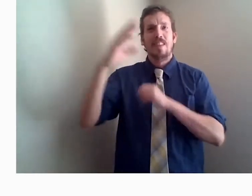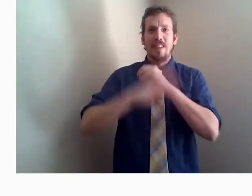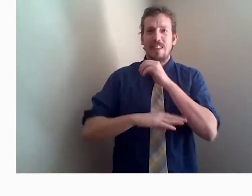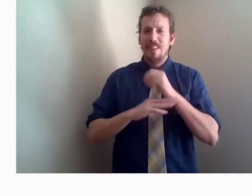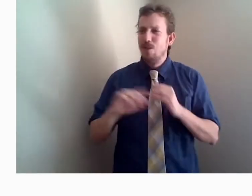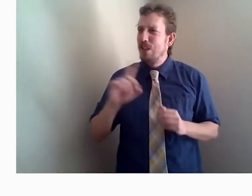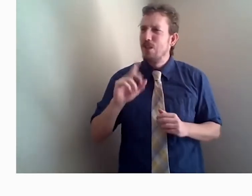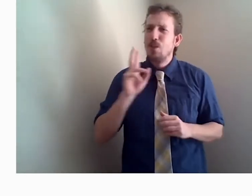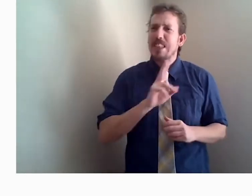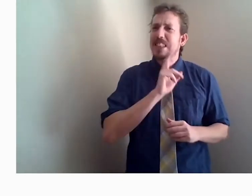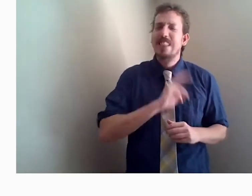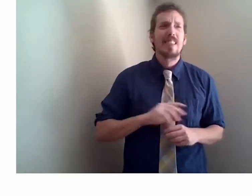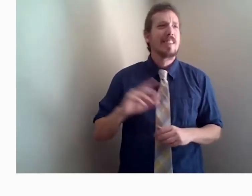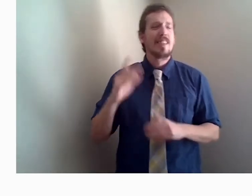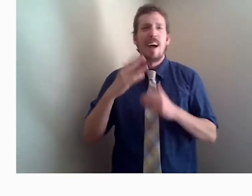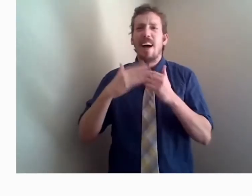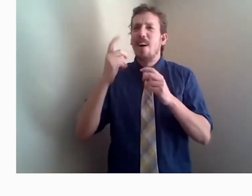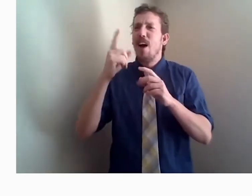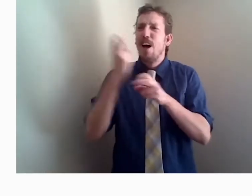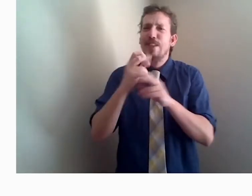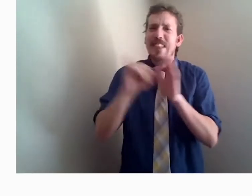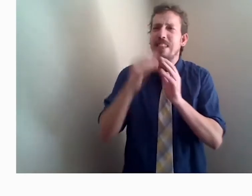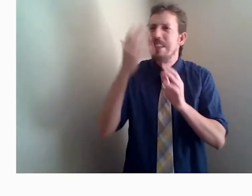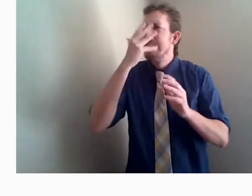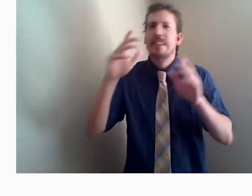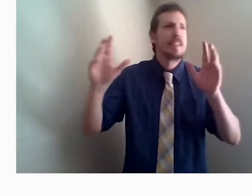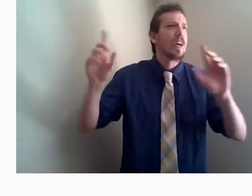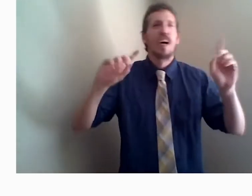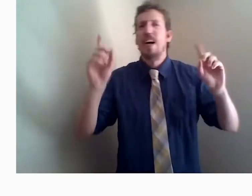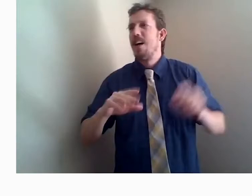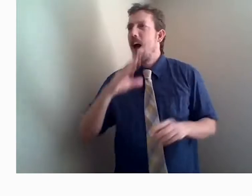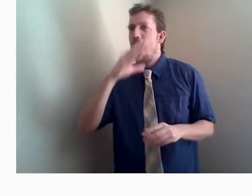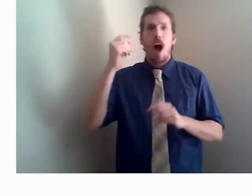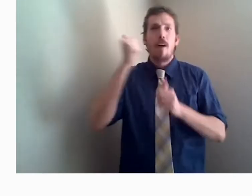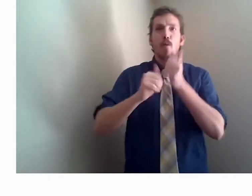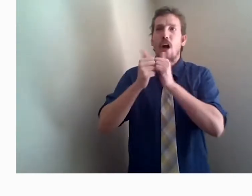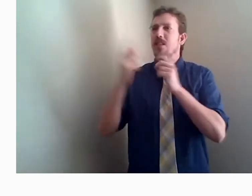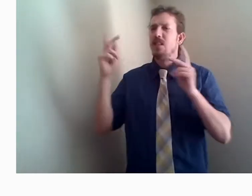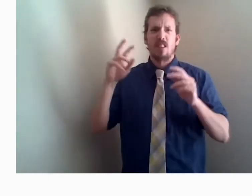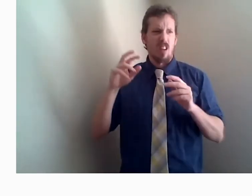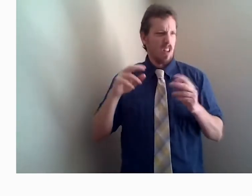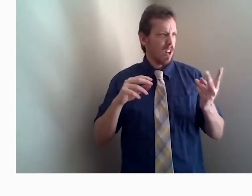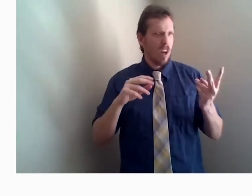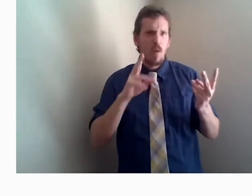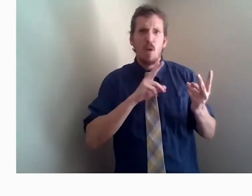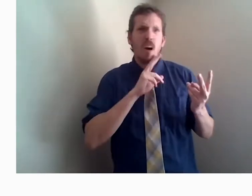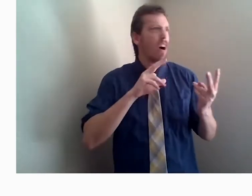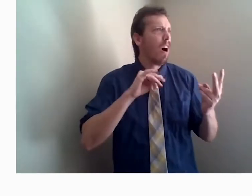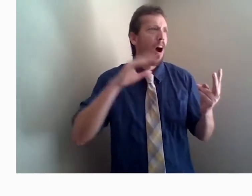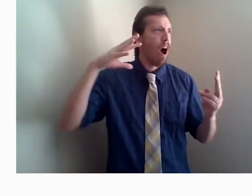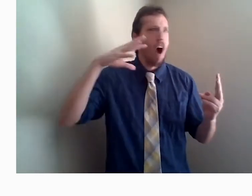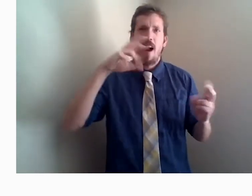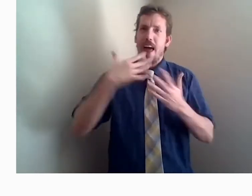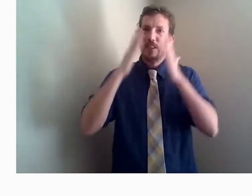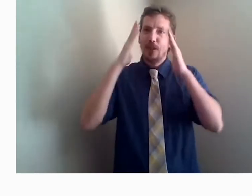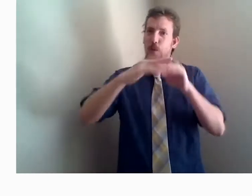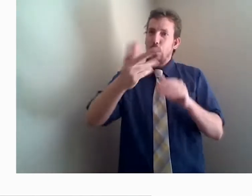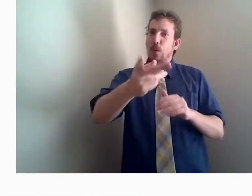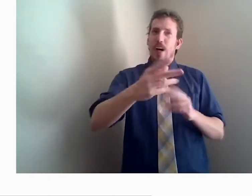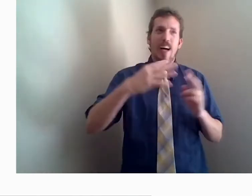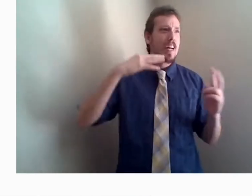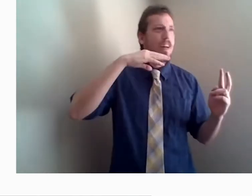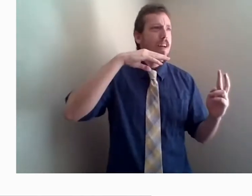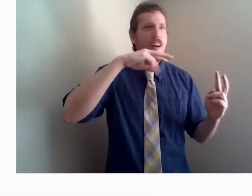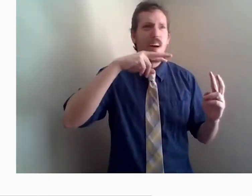you. I know it'll be tough in the fall. We're going to wonder, hey, where are the twins? I'm going to miss trying to figure out who's who.